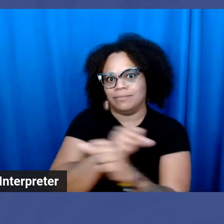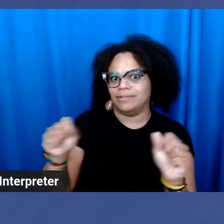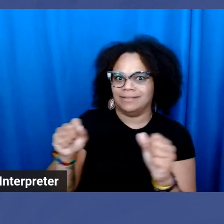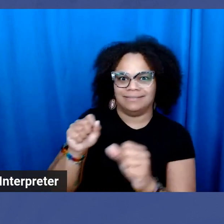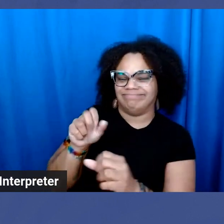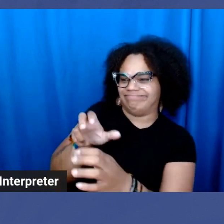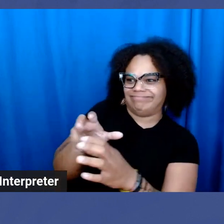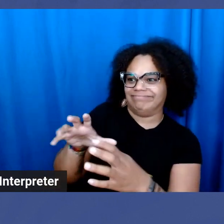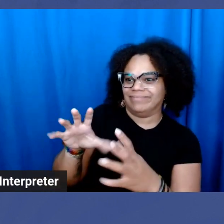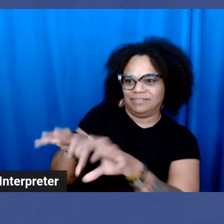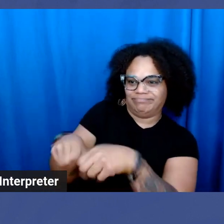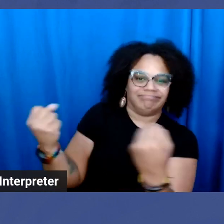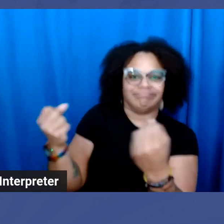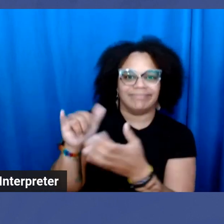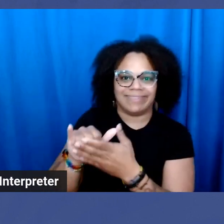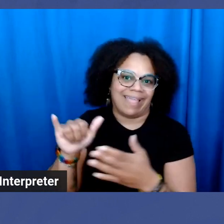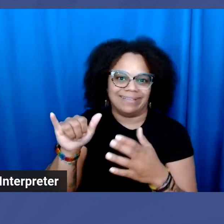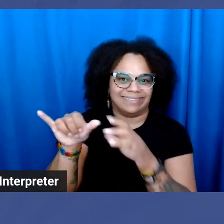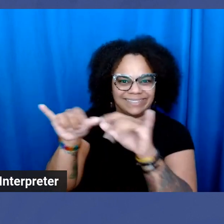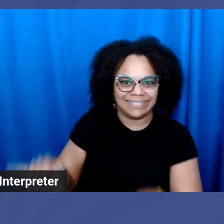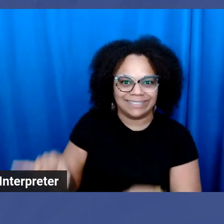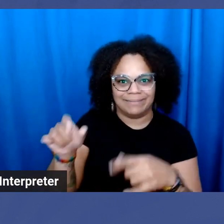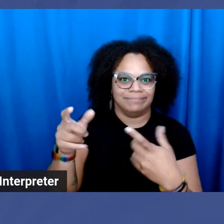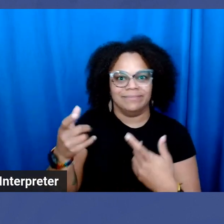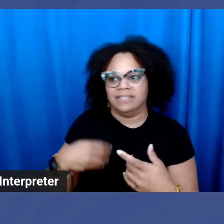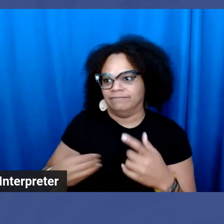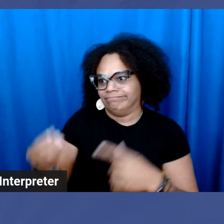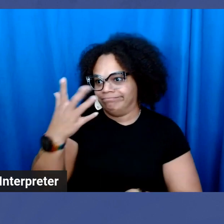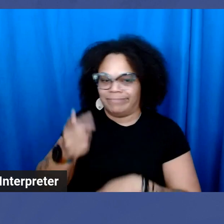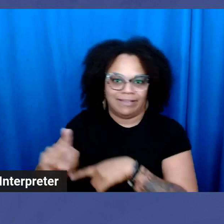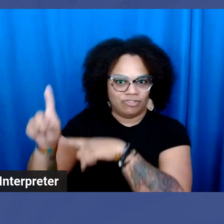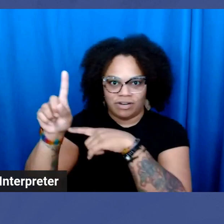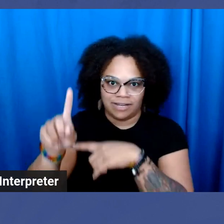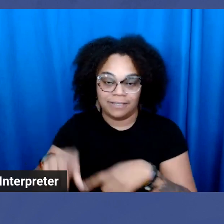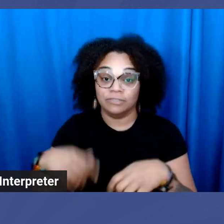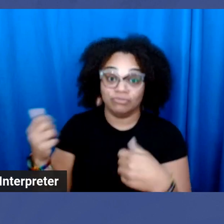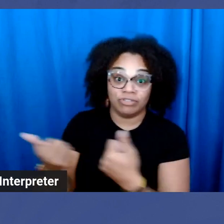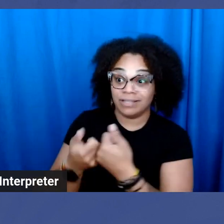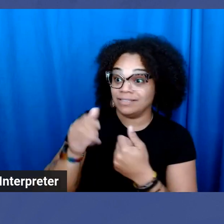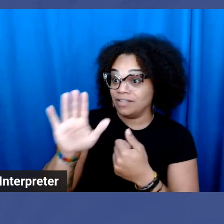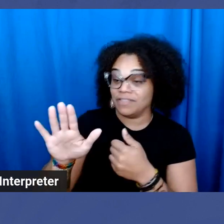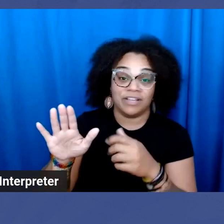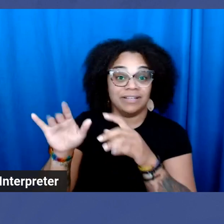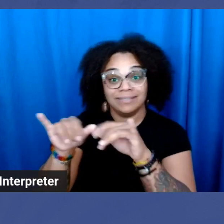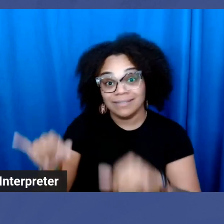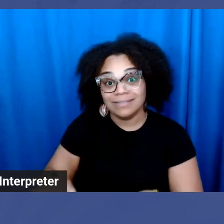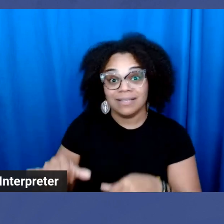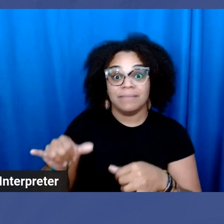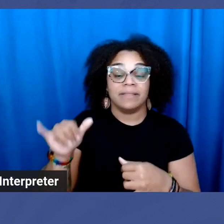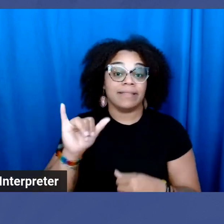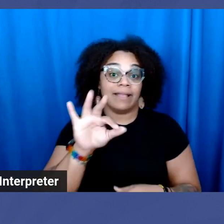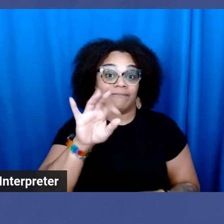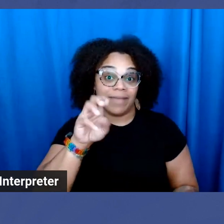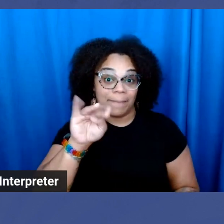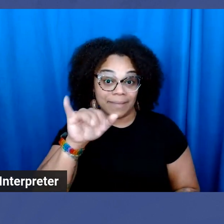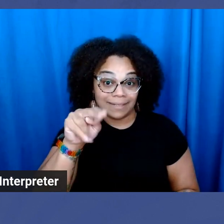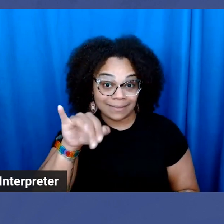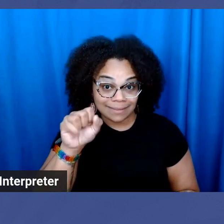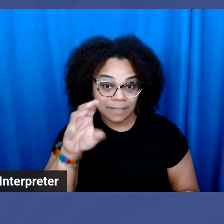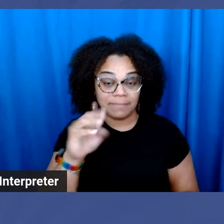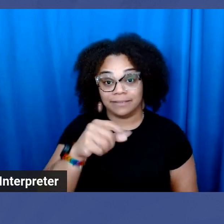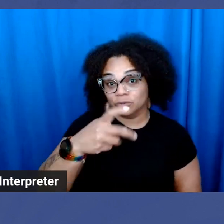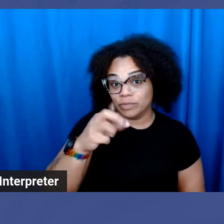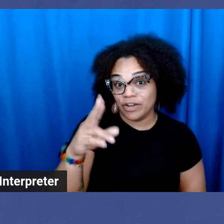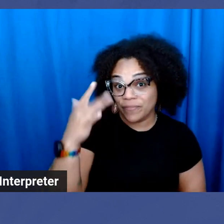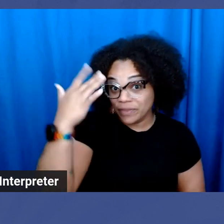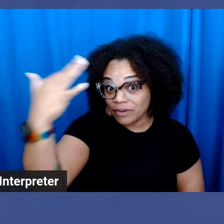normativity. Challenges to heteronormativity through fields of study like traditional feminism and queer theory isolate sex and gender from